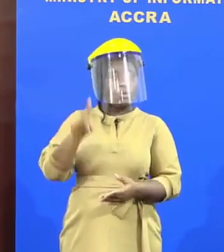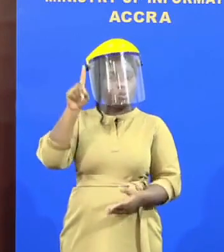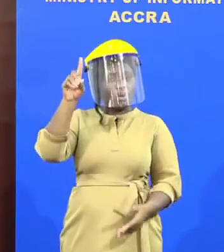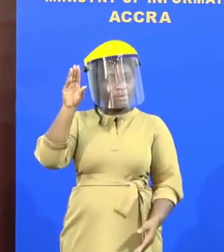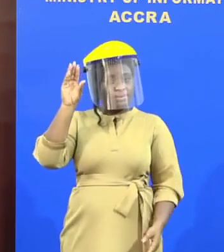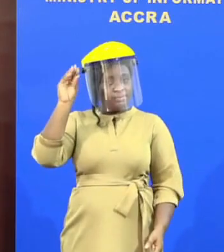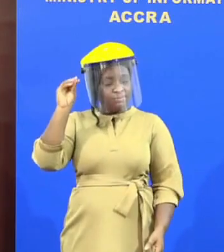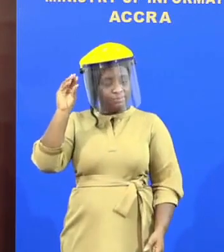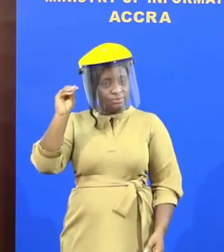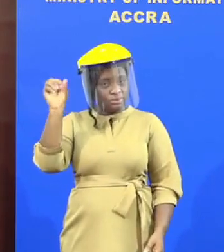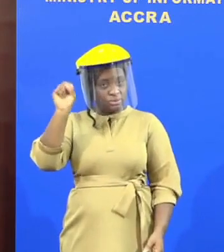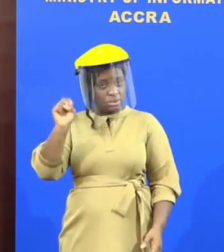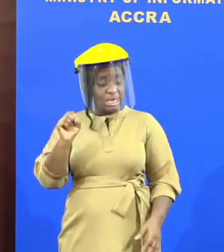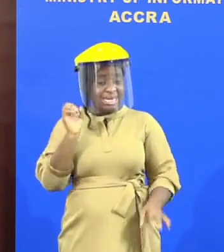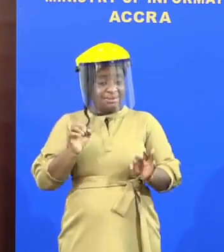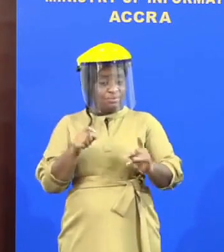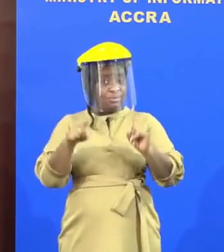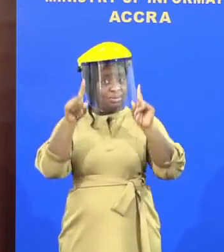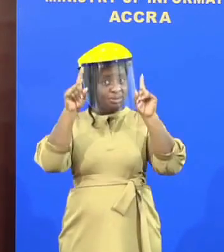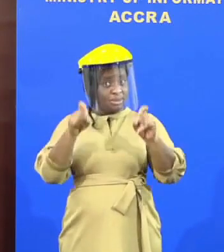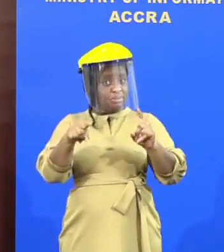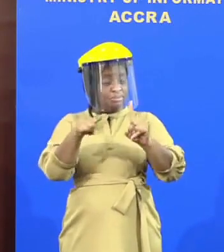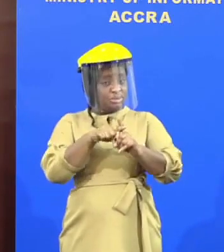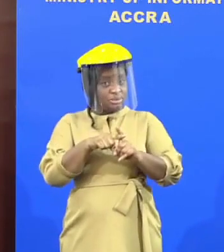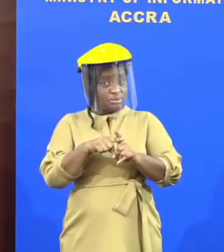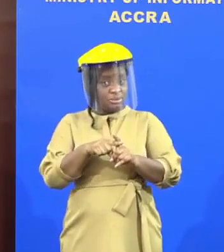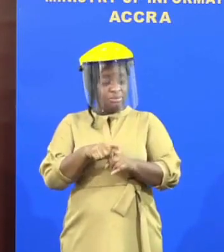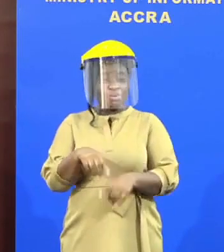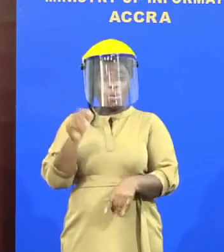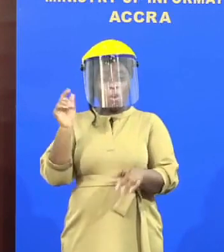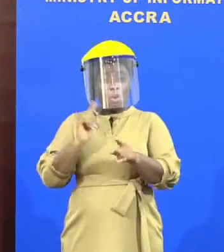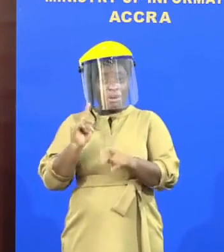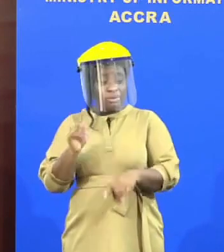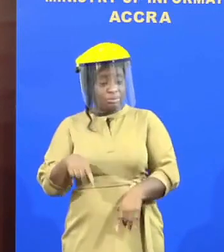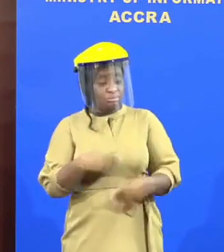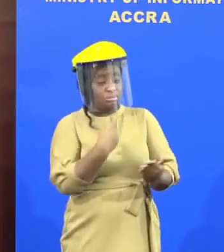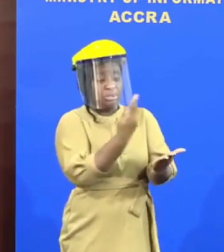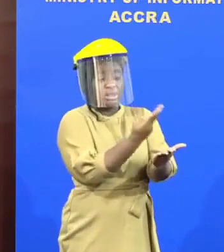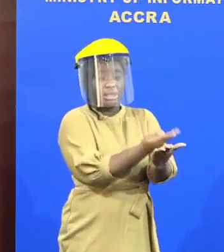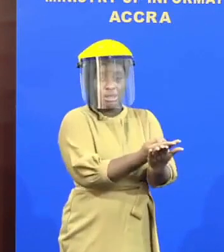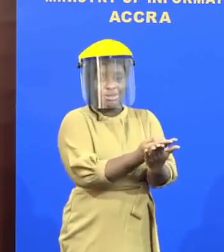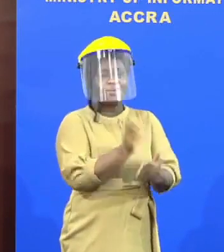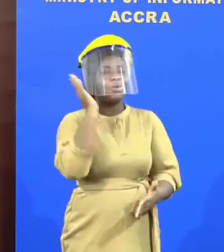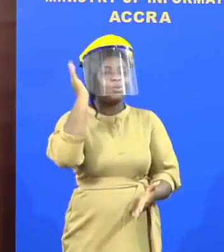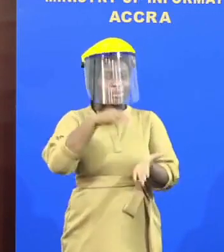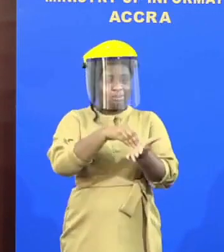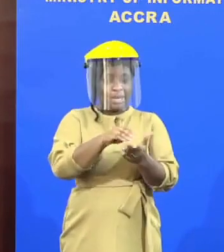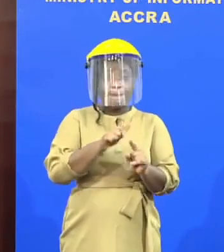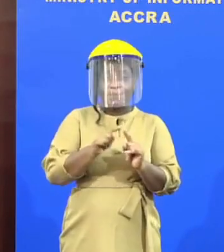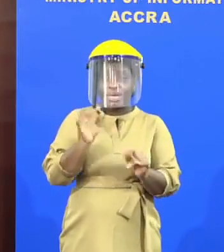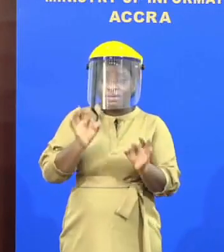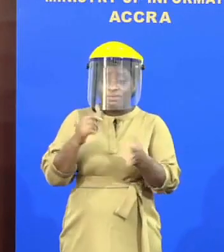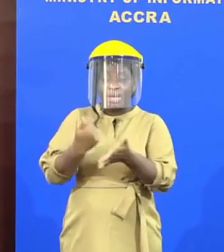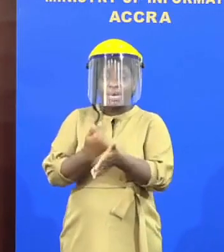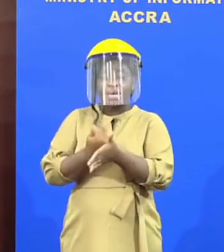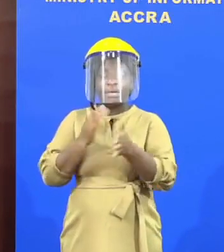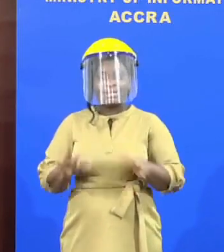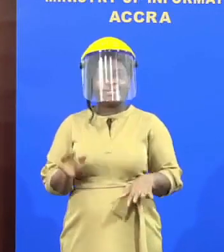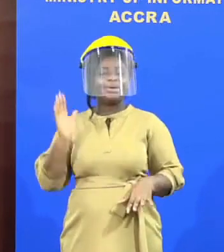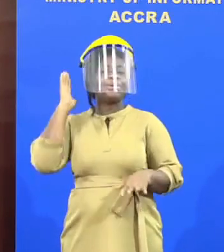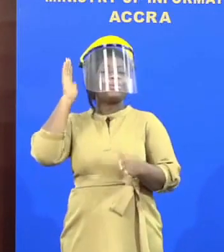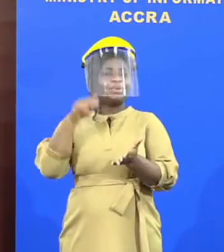na se wo say ma ya rehwa baby ado ubeko no na betua hoka. Wo Ghana ni dia Ghana ban e betua hoka. Airlines no so